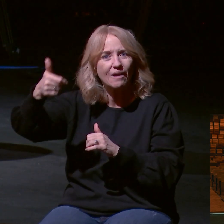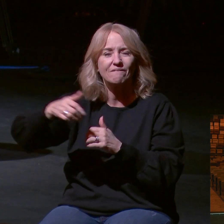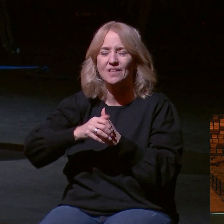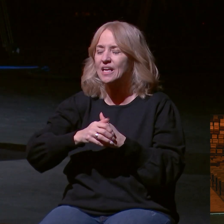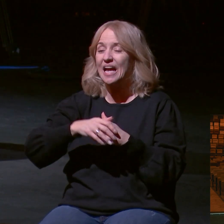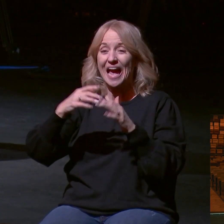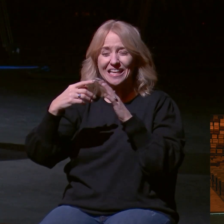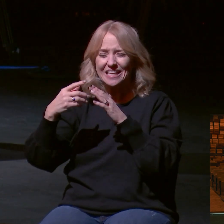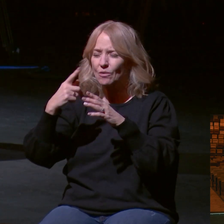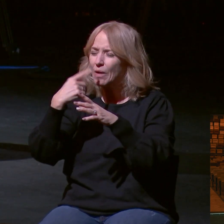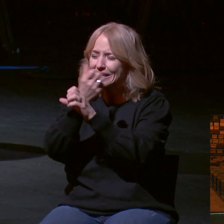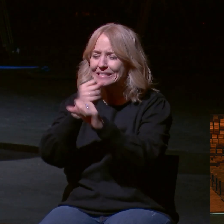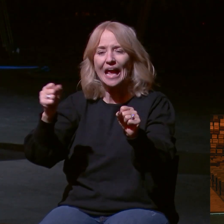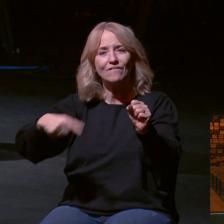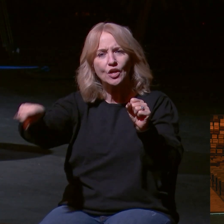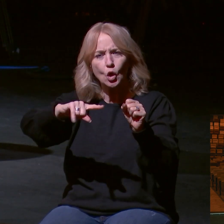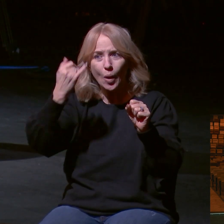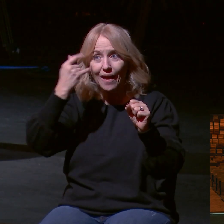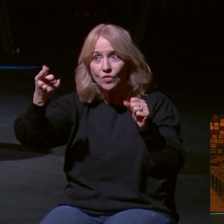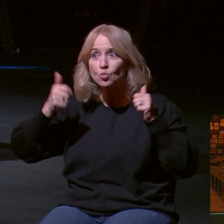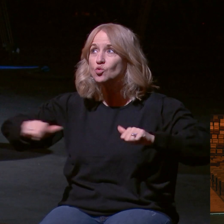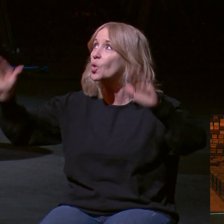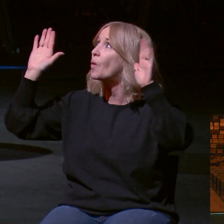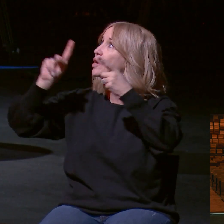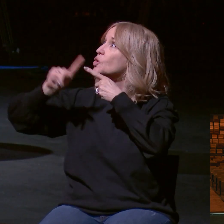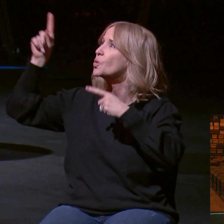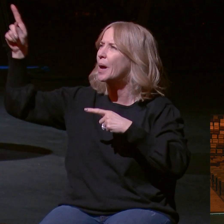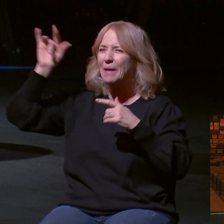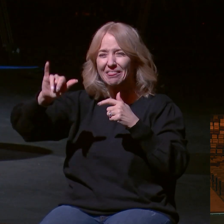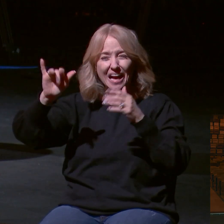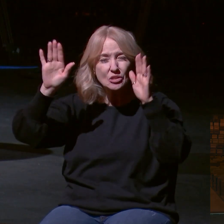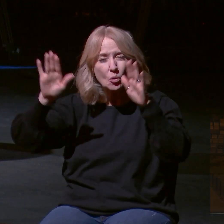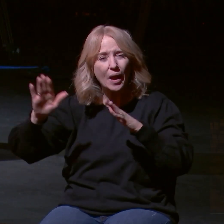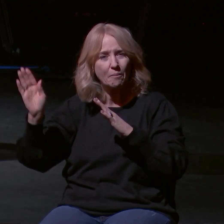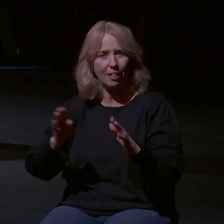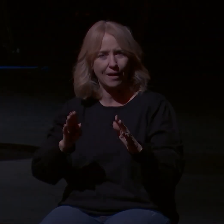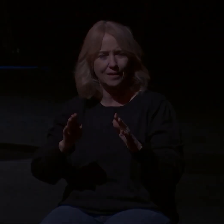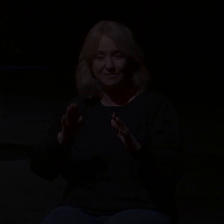Israelites, they were a redemption story. You and I are a redemption story.